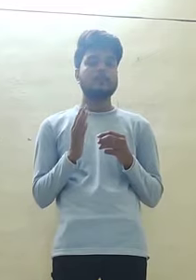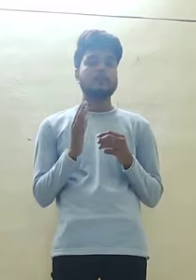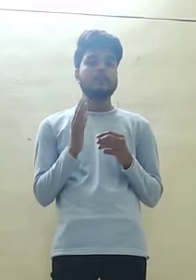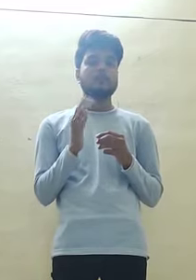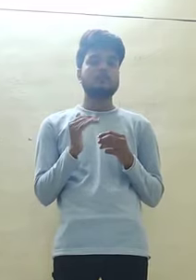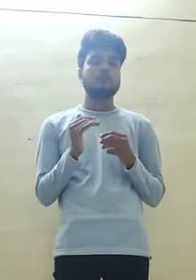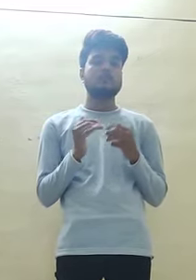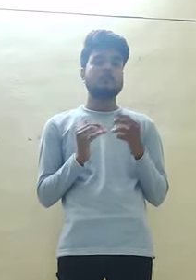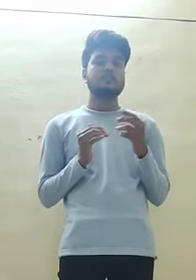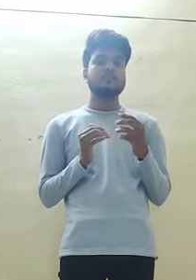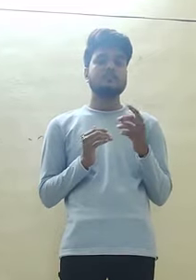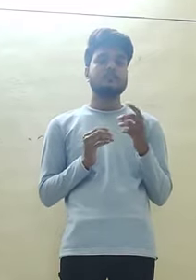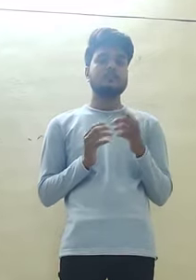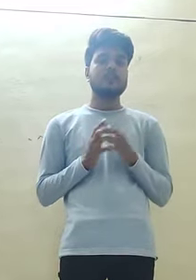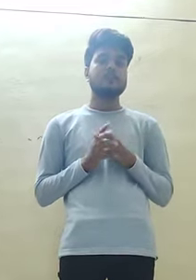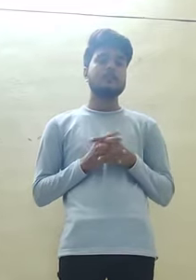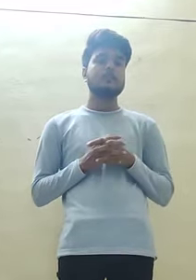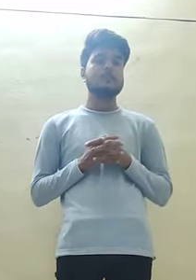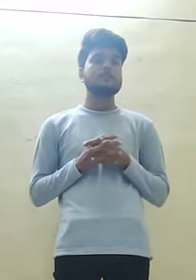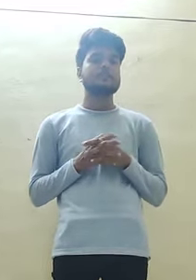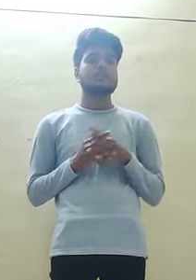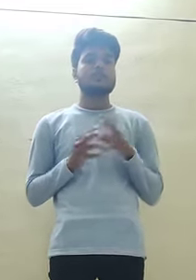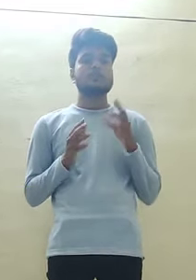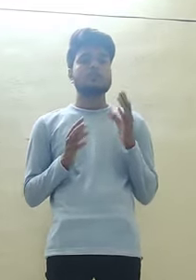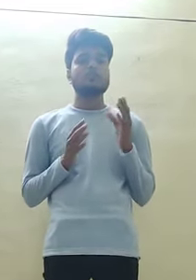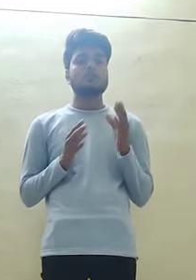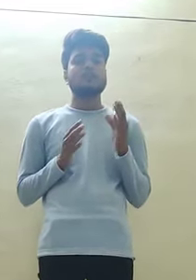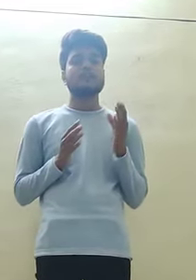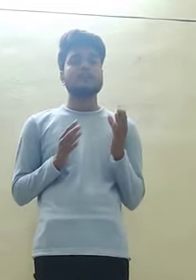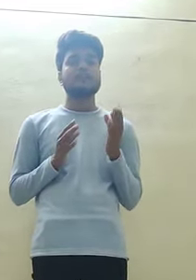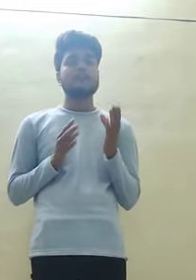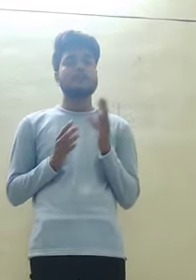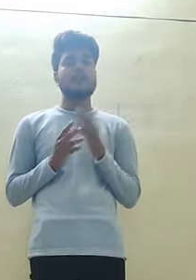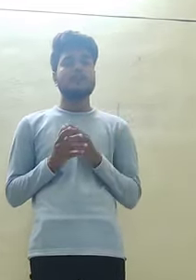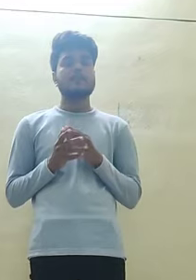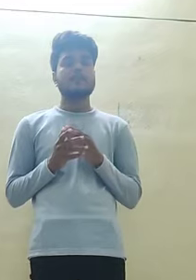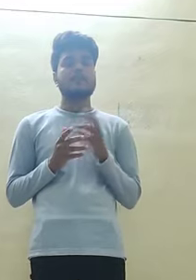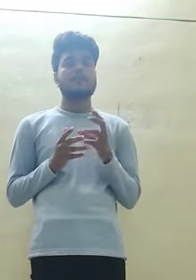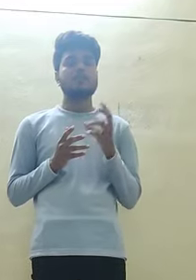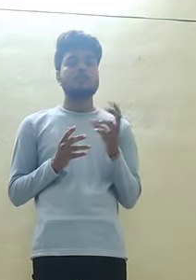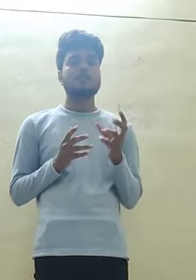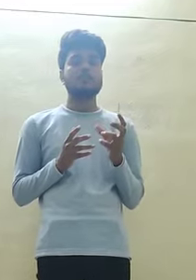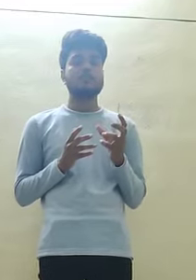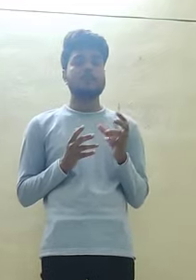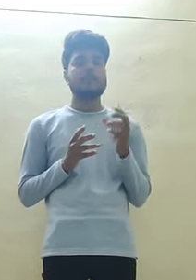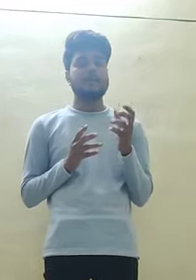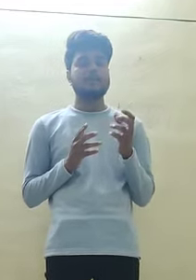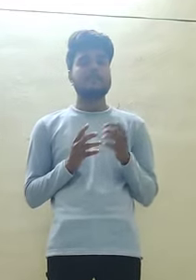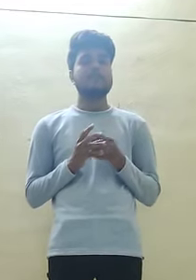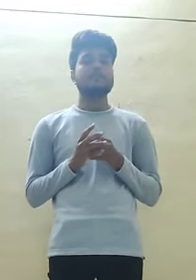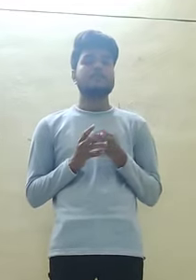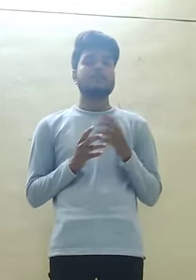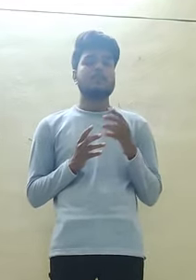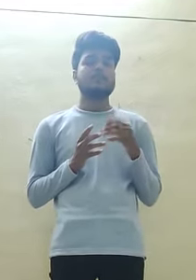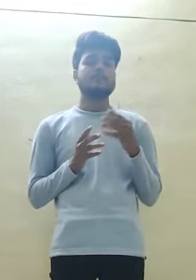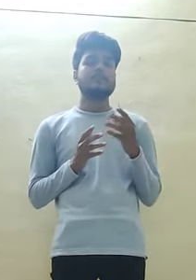body. So the first is argument list. So it can be empty or non-empty as well. Then the